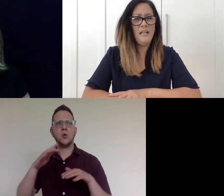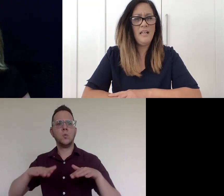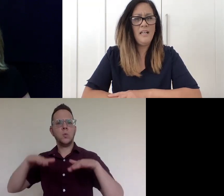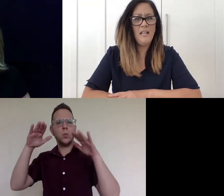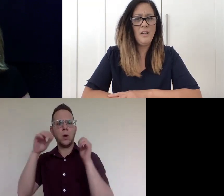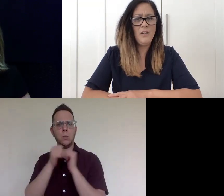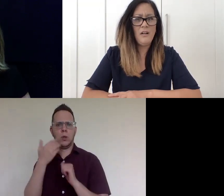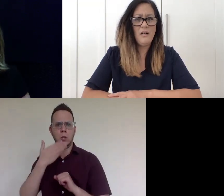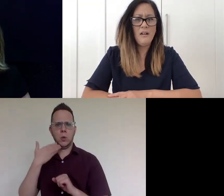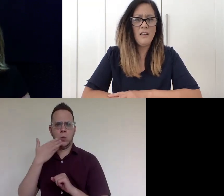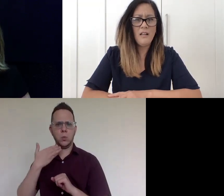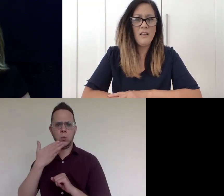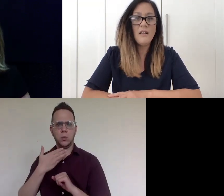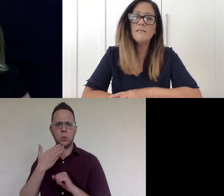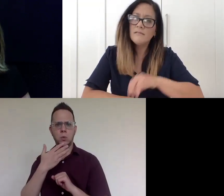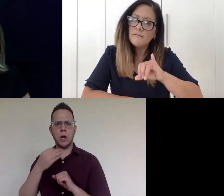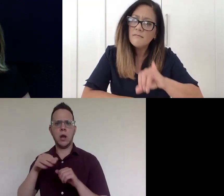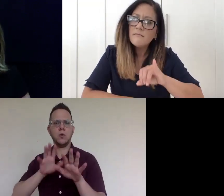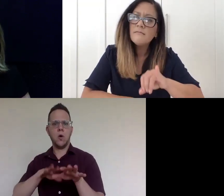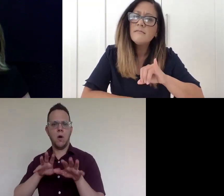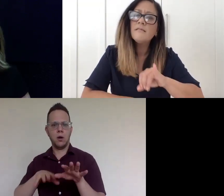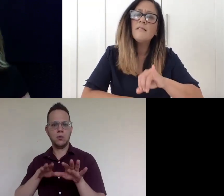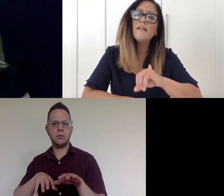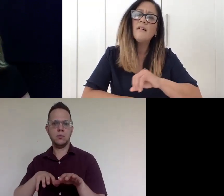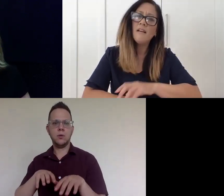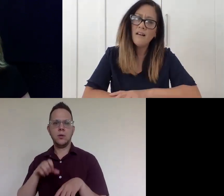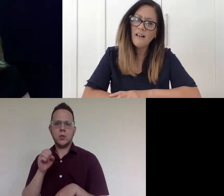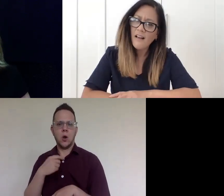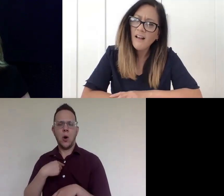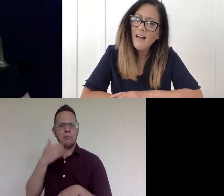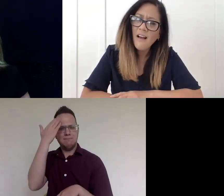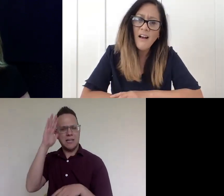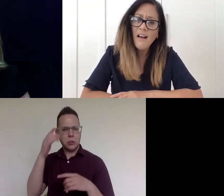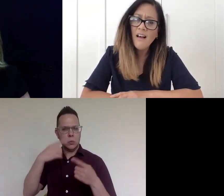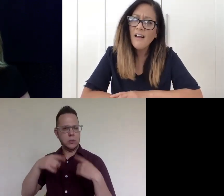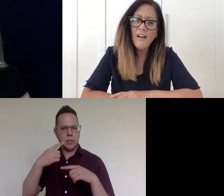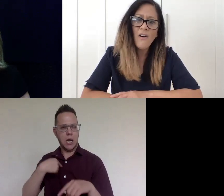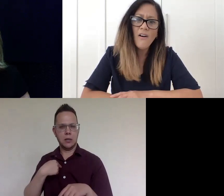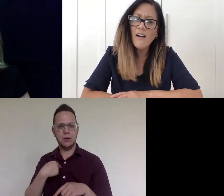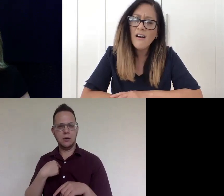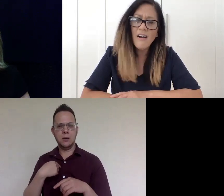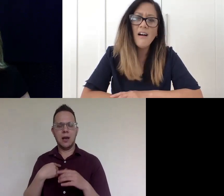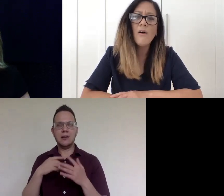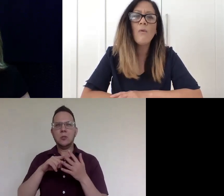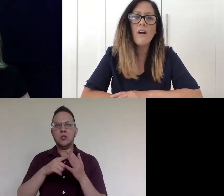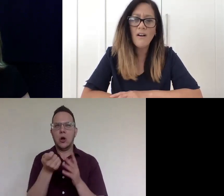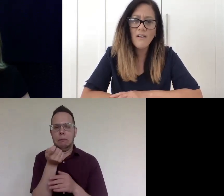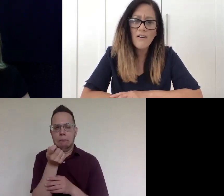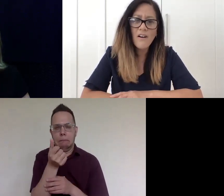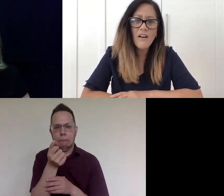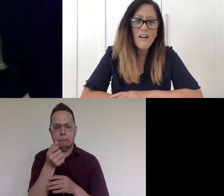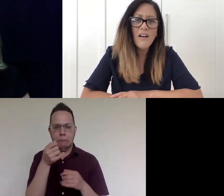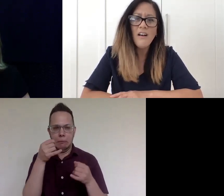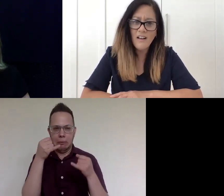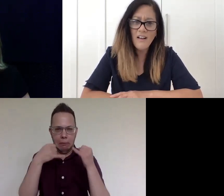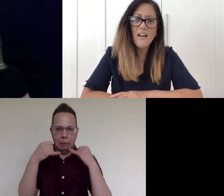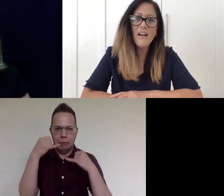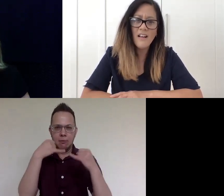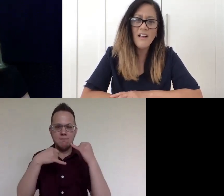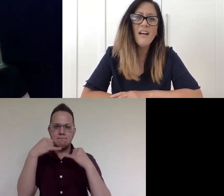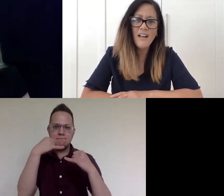was no interpreter. And I had pretty much grown up with cued speech and CART, so I really didn't know American